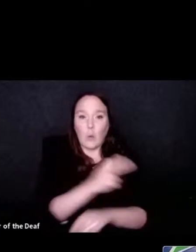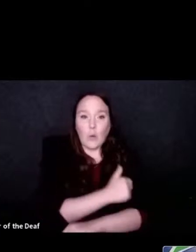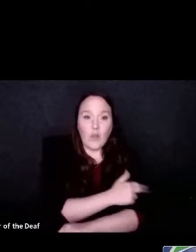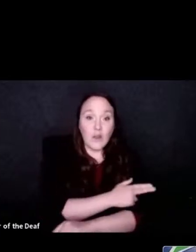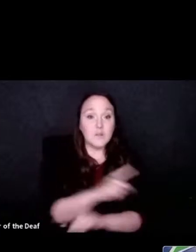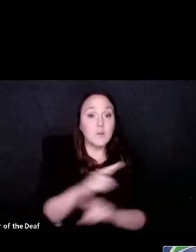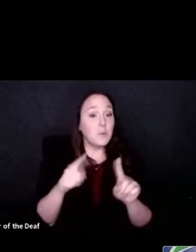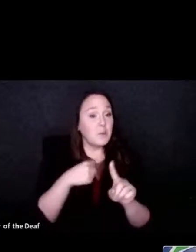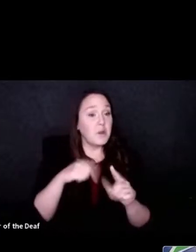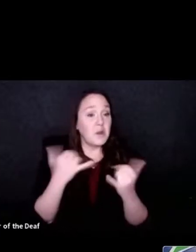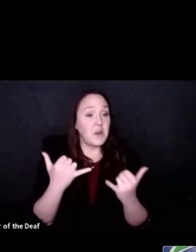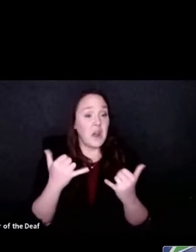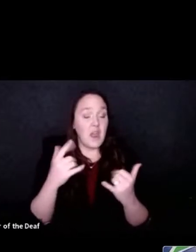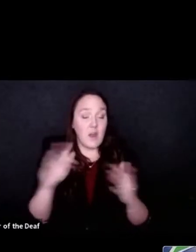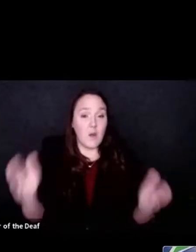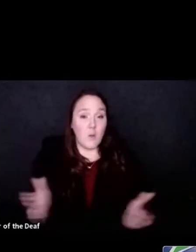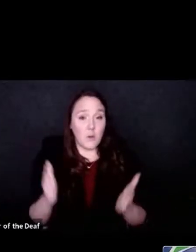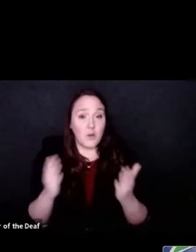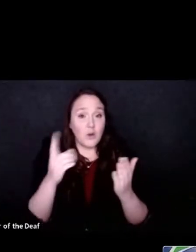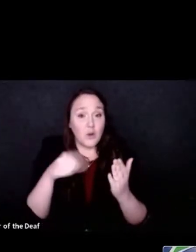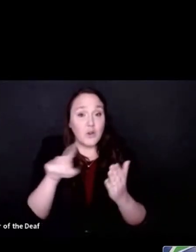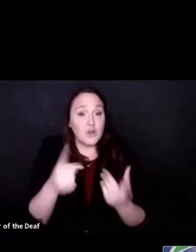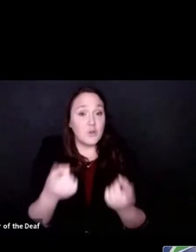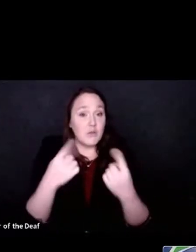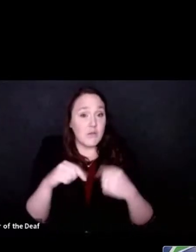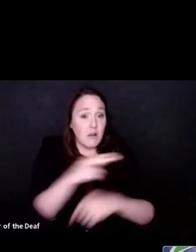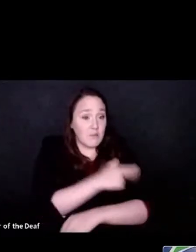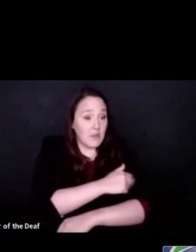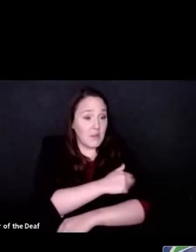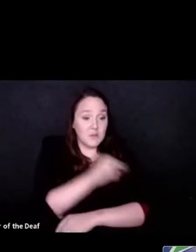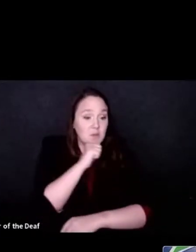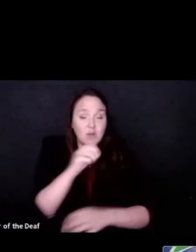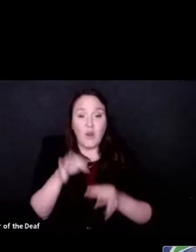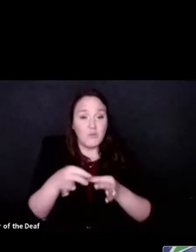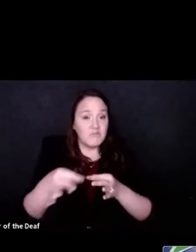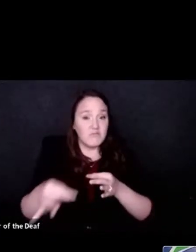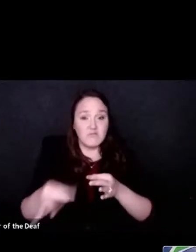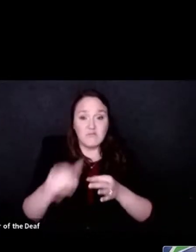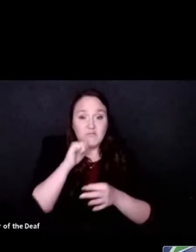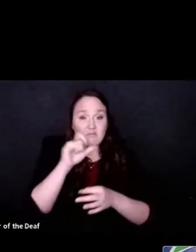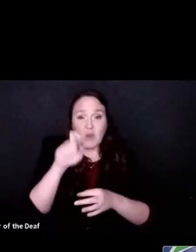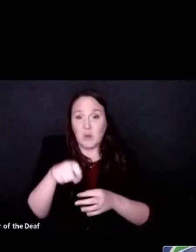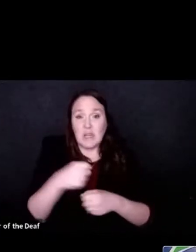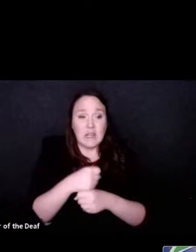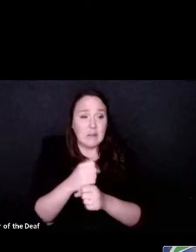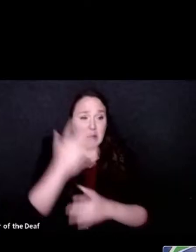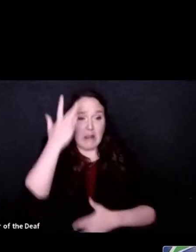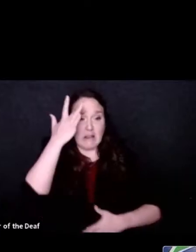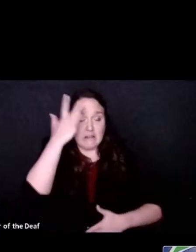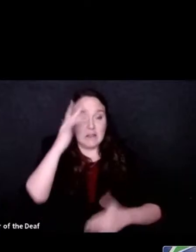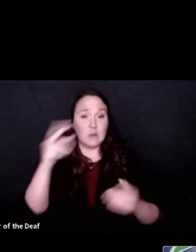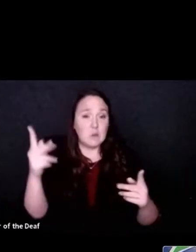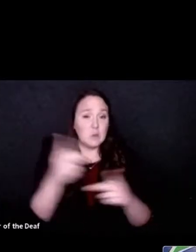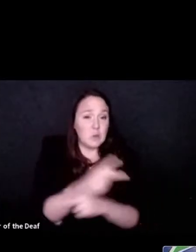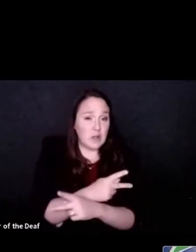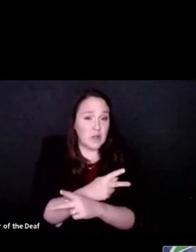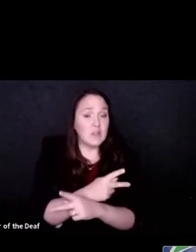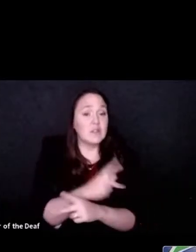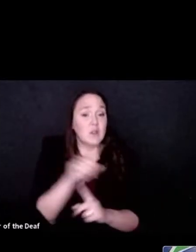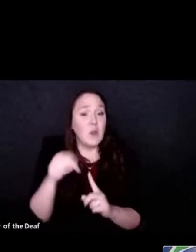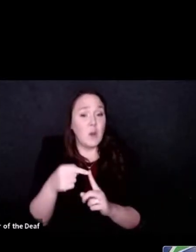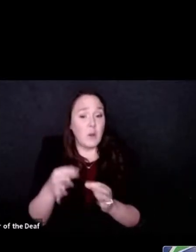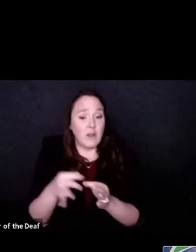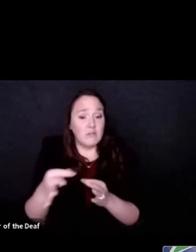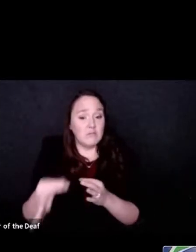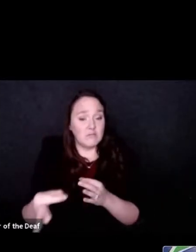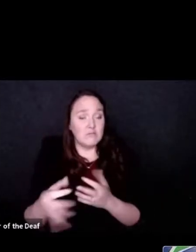encourage you to come back. We don't want you to defer needed healthcare and exacerbate your illness and make it worse when you do